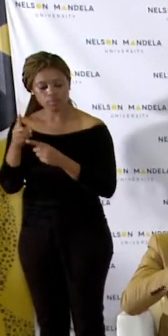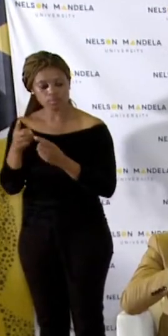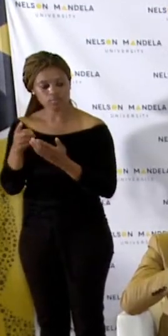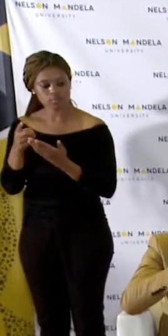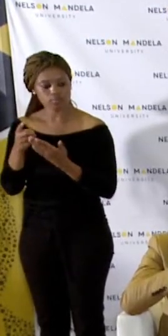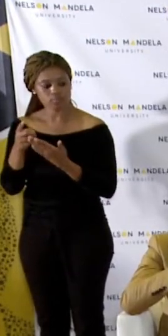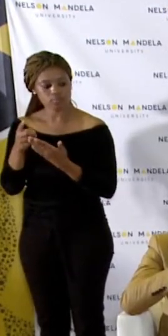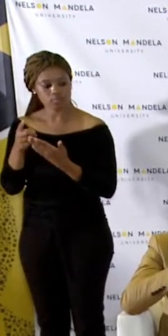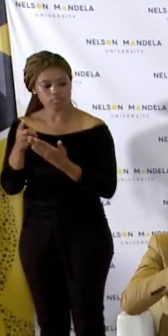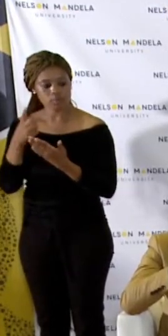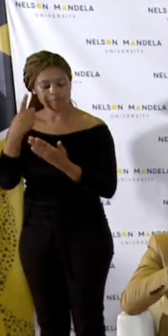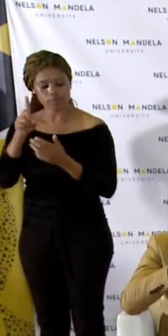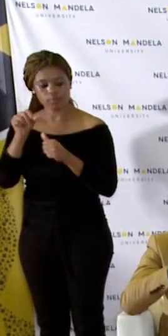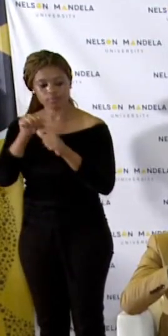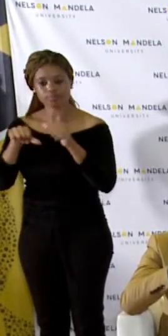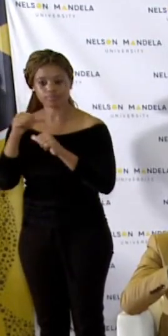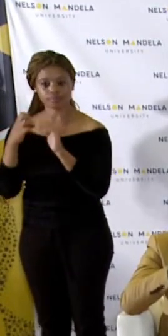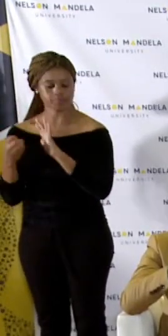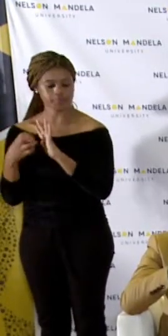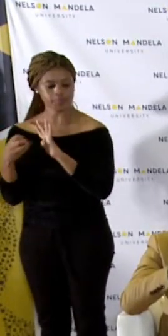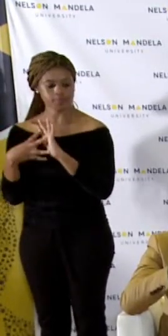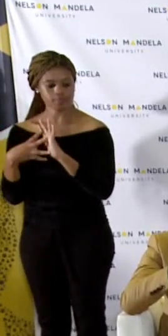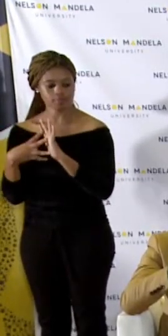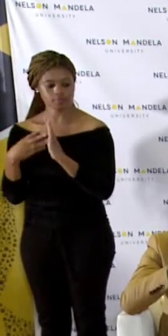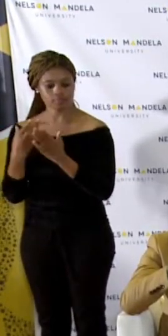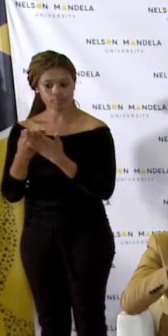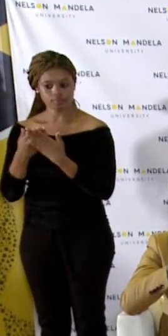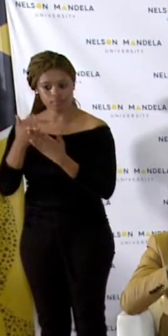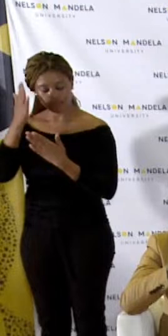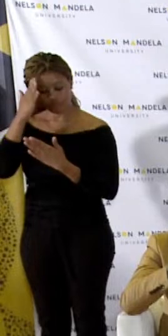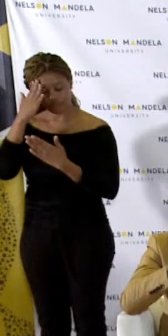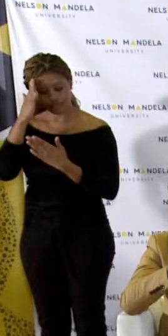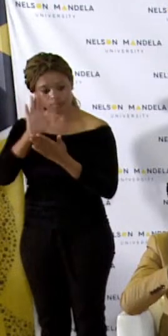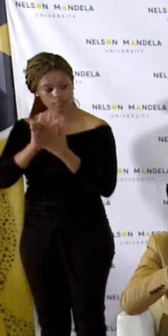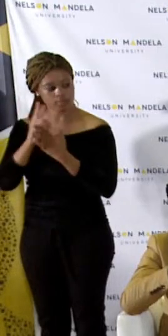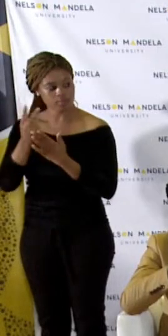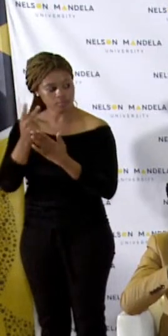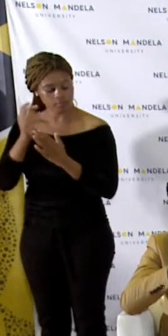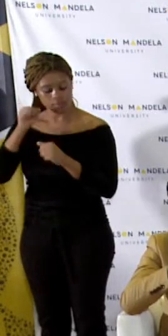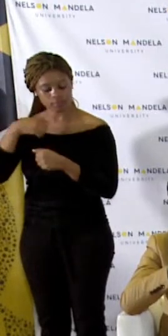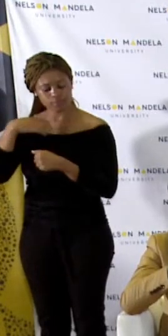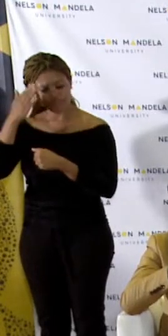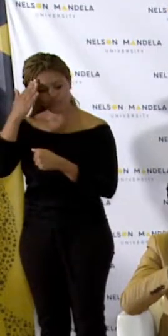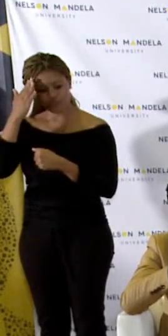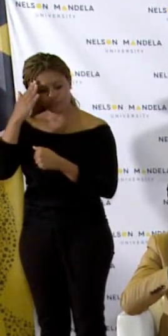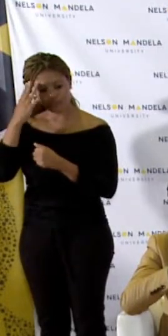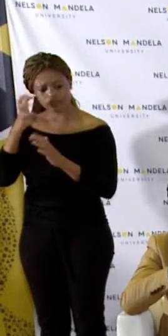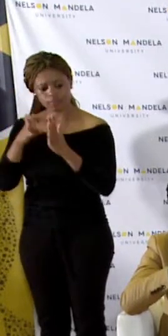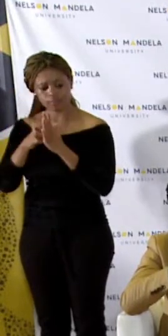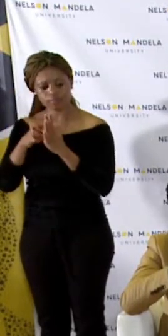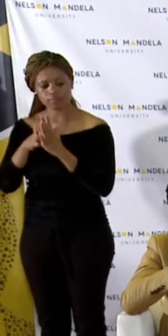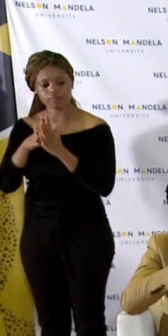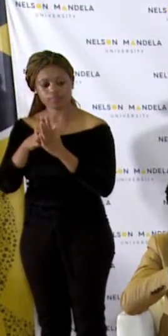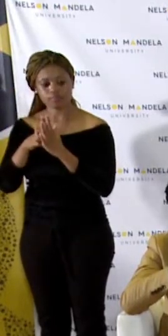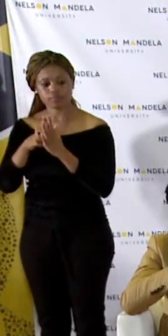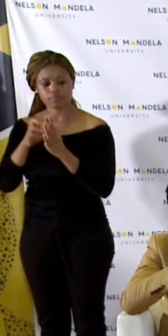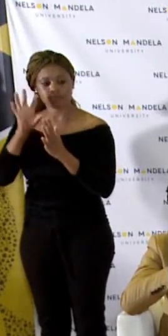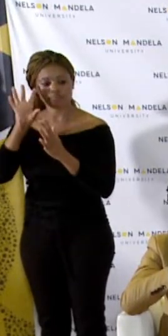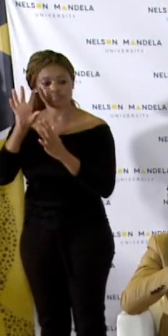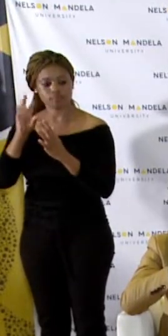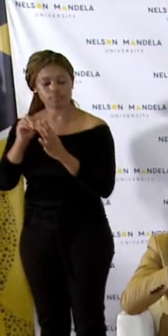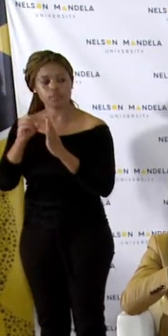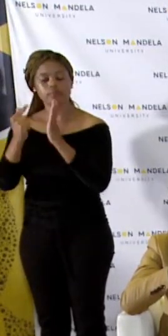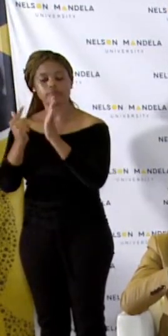we use social media? Just so we know. But also, I'm aware that, for example, the EU is considering